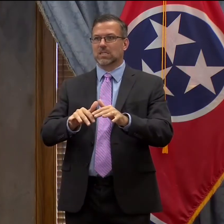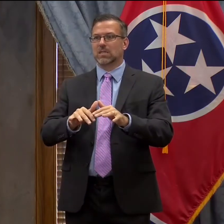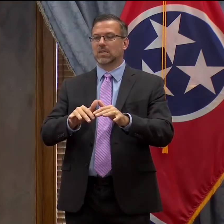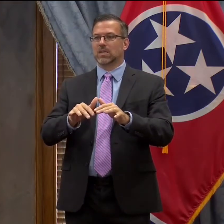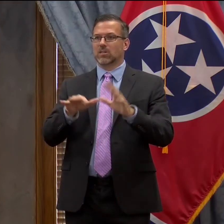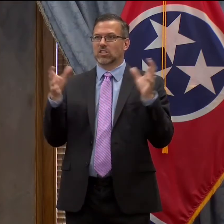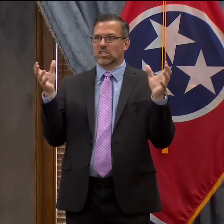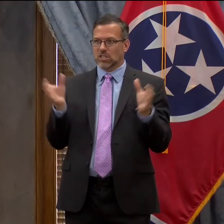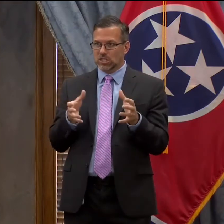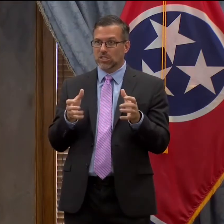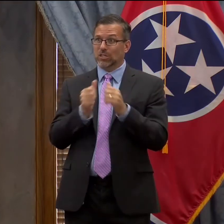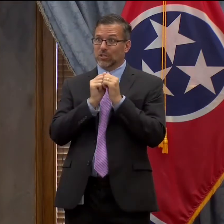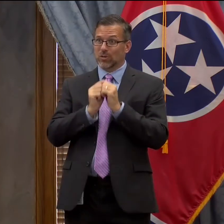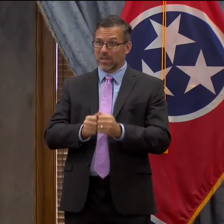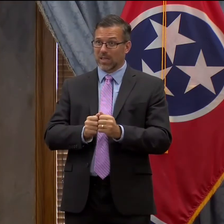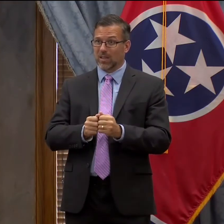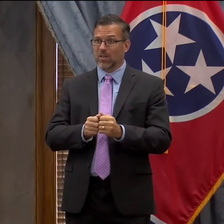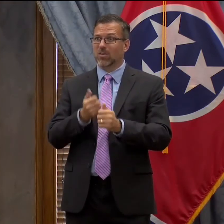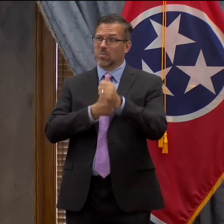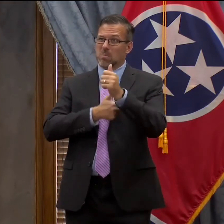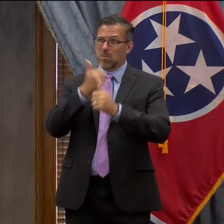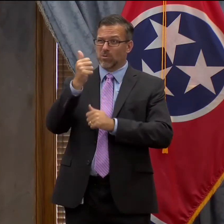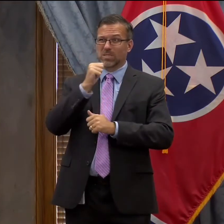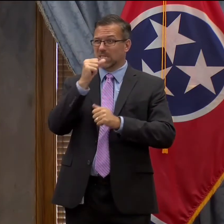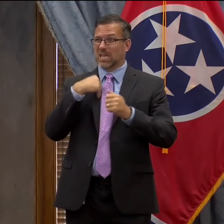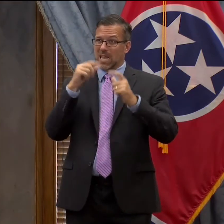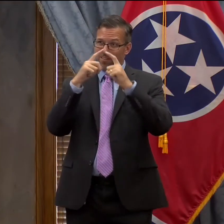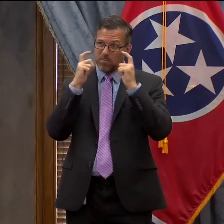together, the majority of which did not have masks.